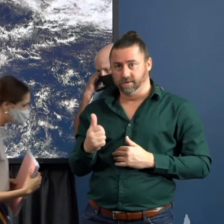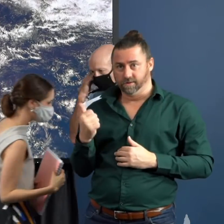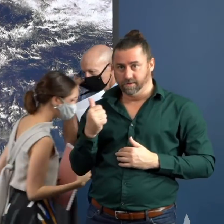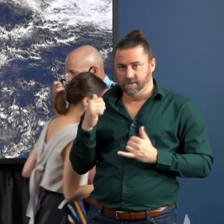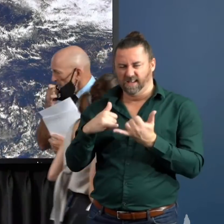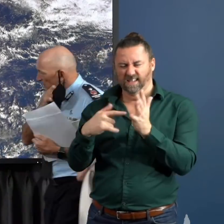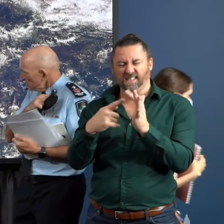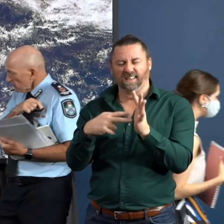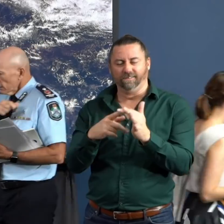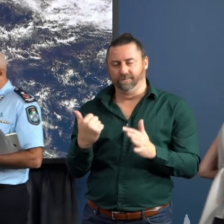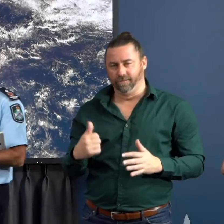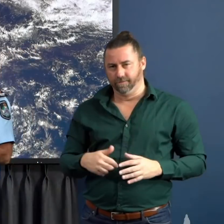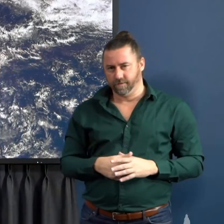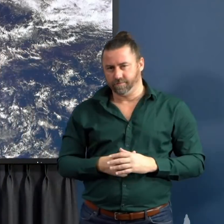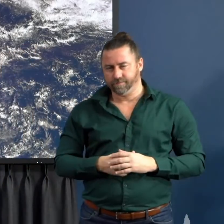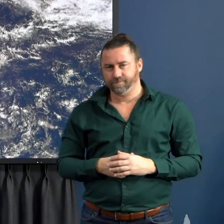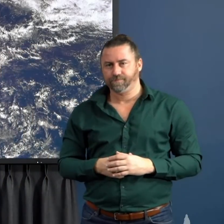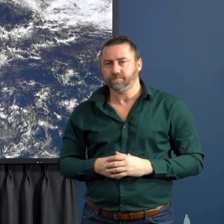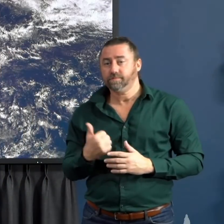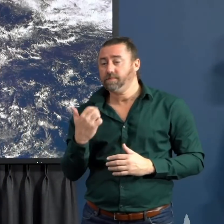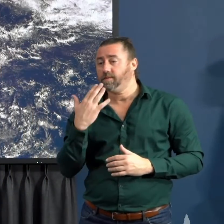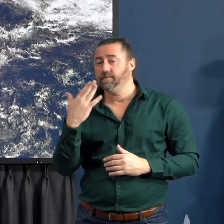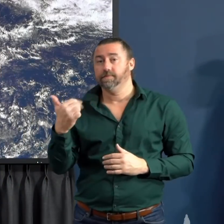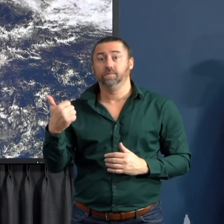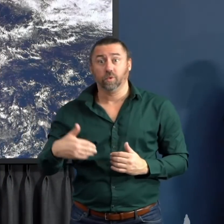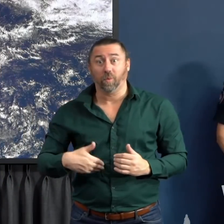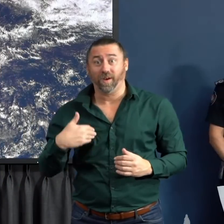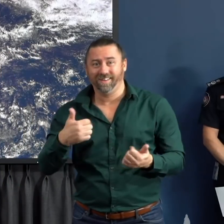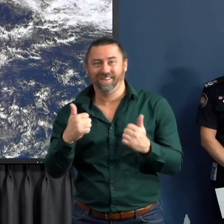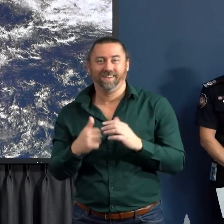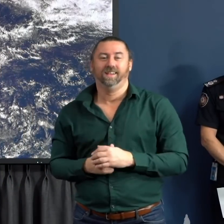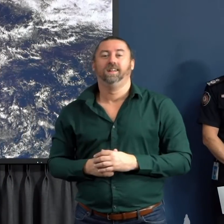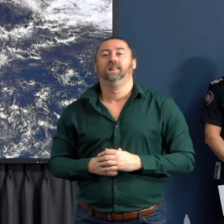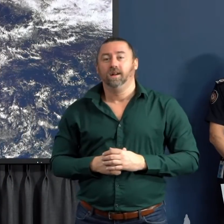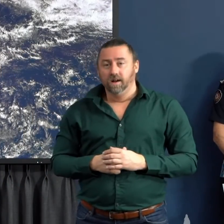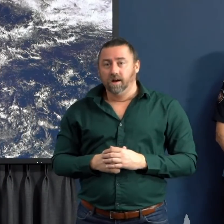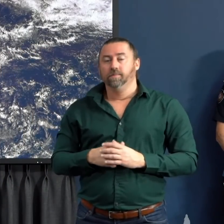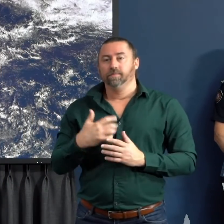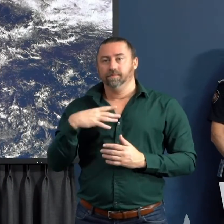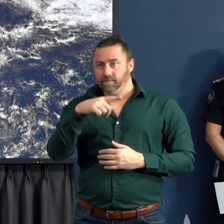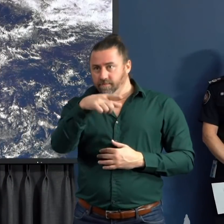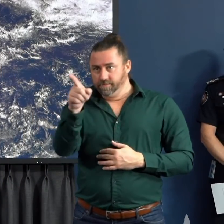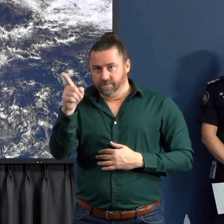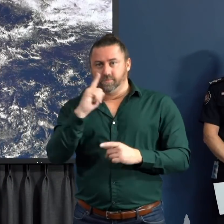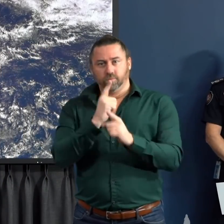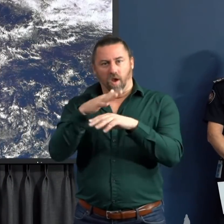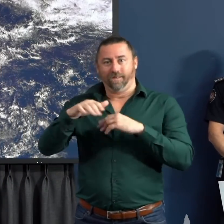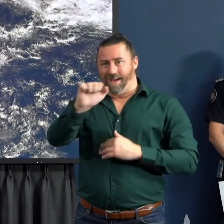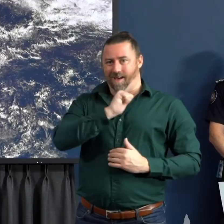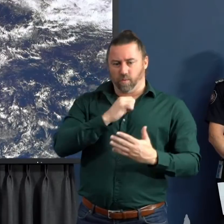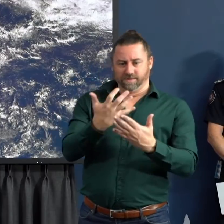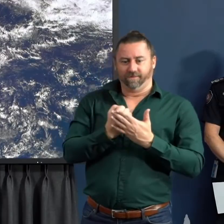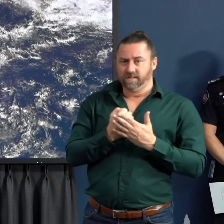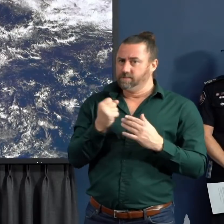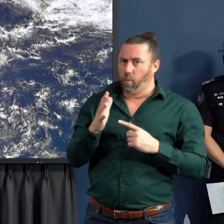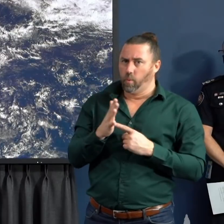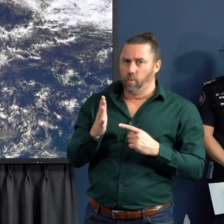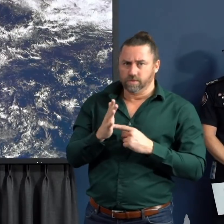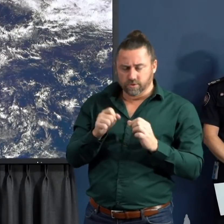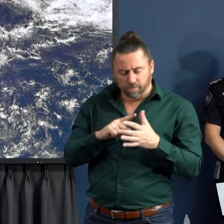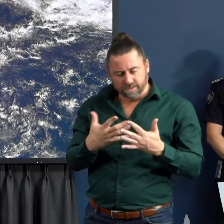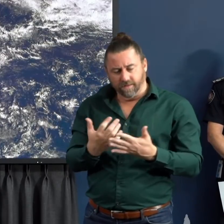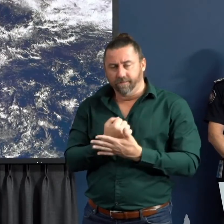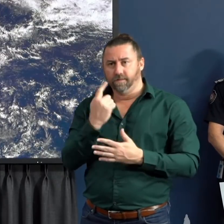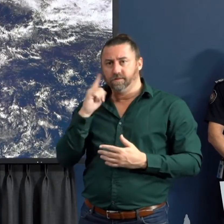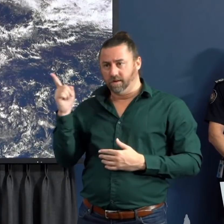Thanks, Steve. Thank you, Premier. Good morning. Can I start with the community safety aspect? As you've just heard from the Premier and